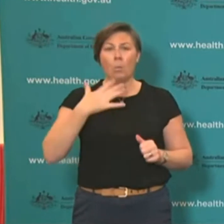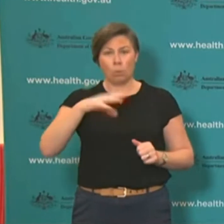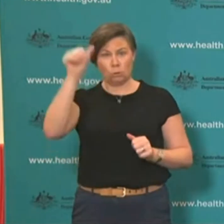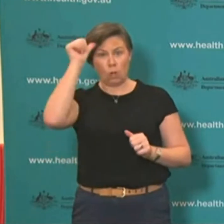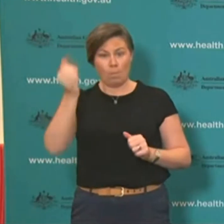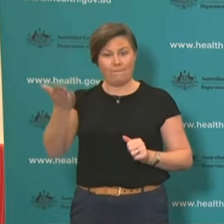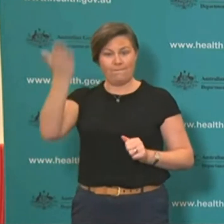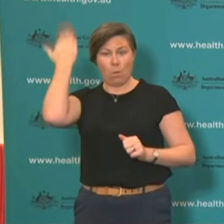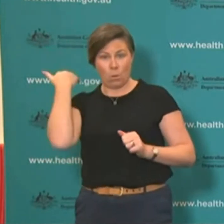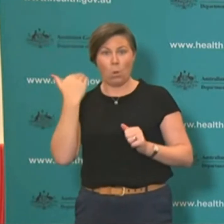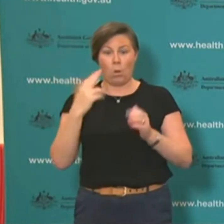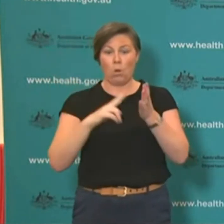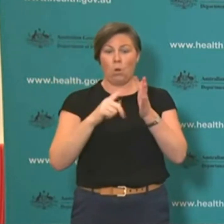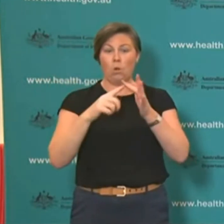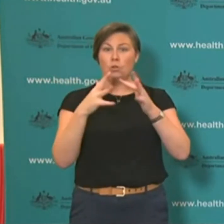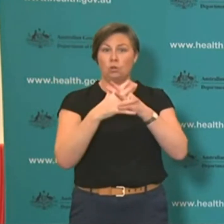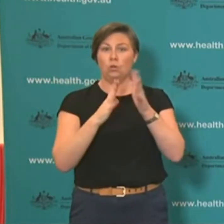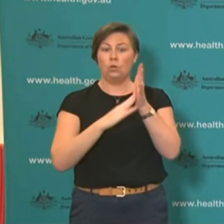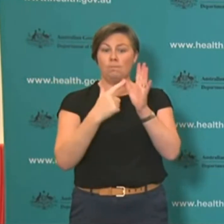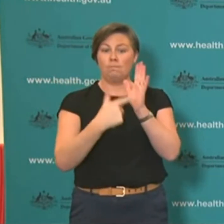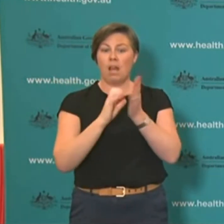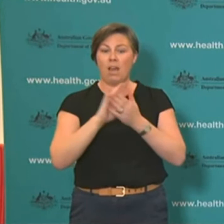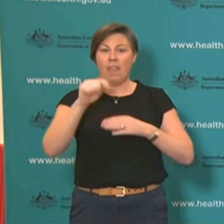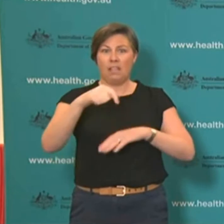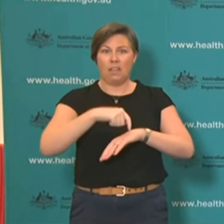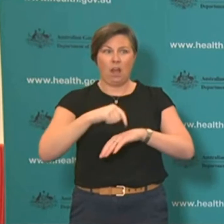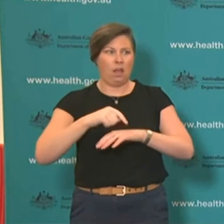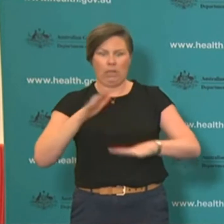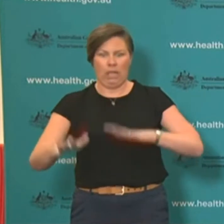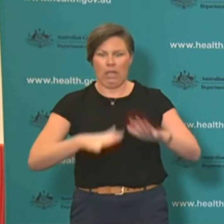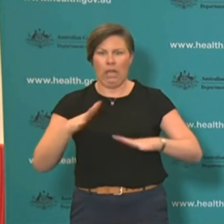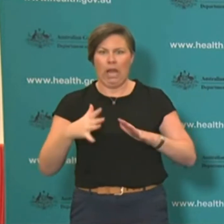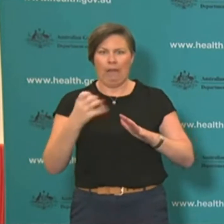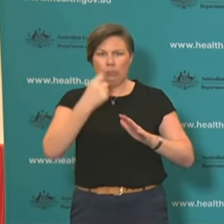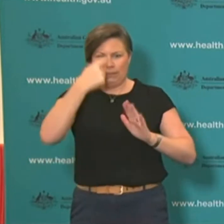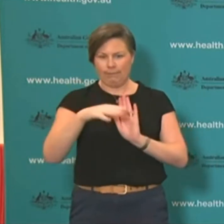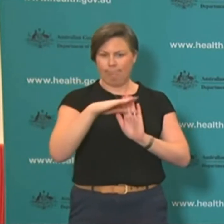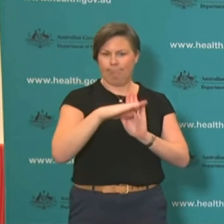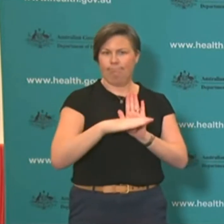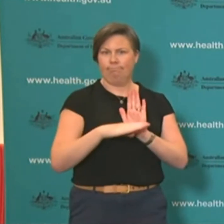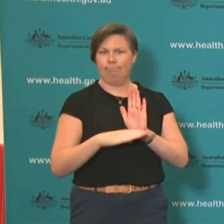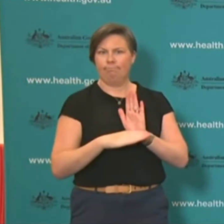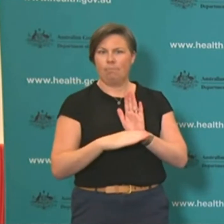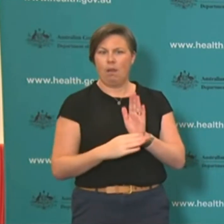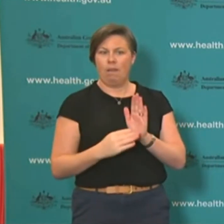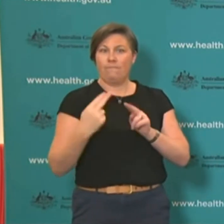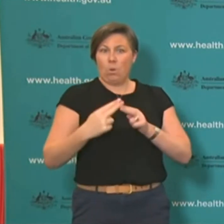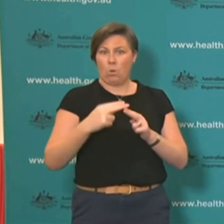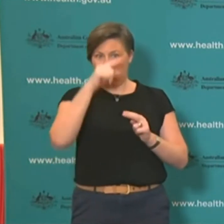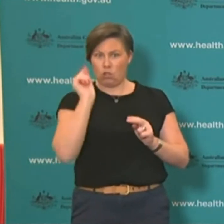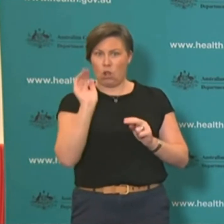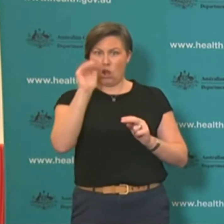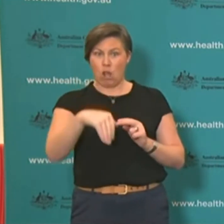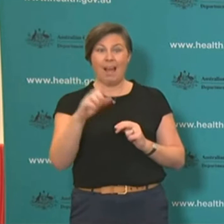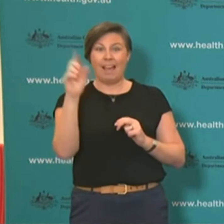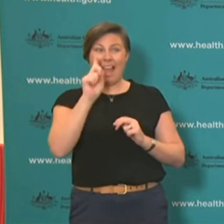been unprecedented at Newmarch, but you therefore had an idea that you could have these huge workforce losses by the time the Victorian outbreak took